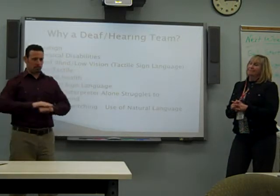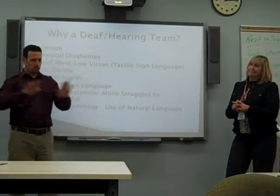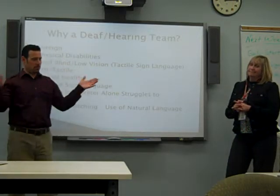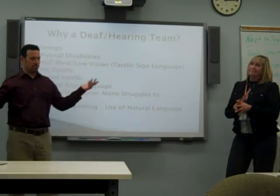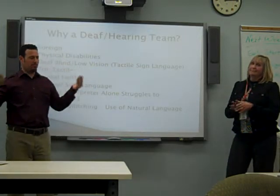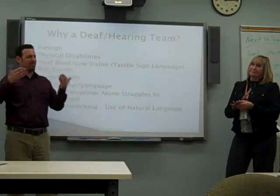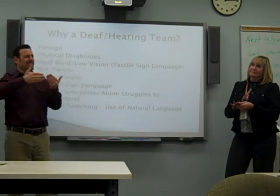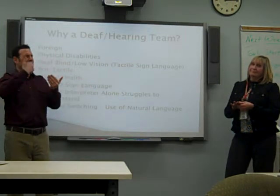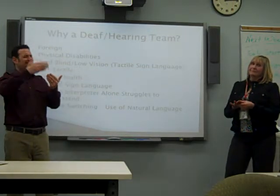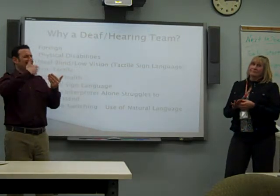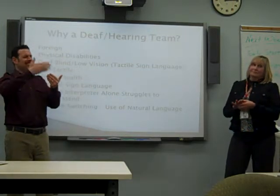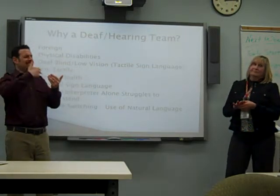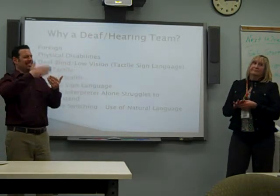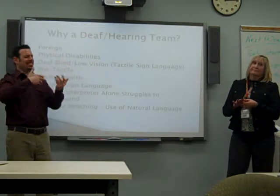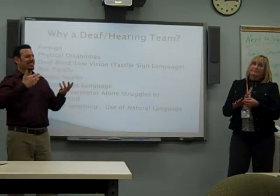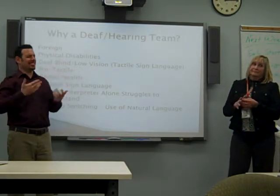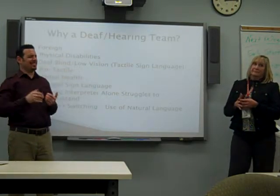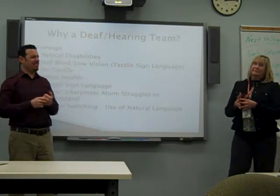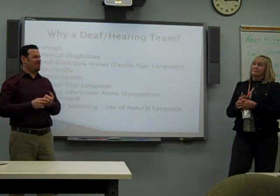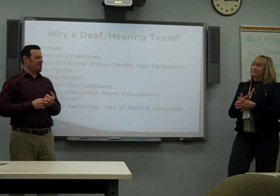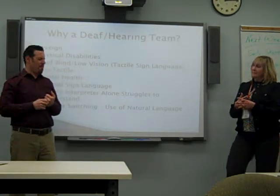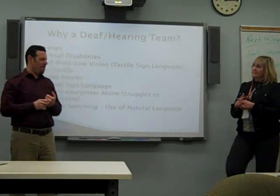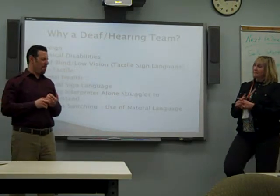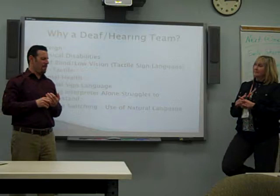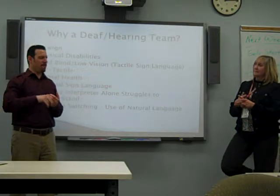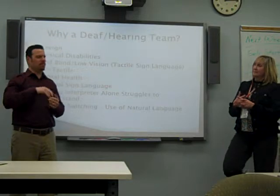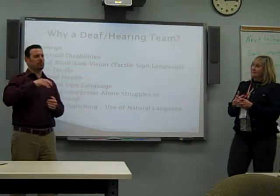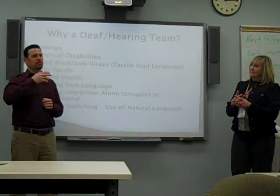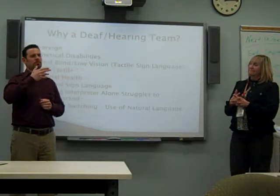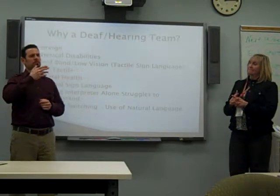So that's why we always try to stick with 2 interpreters. It keeps it easy.